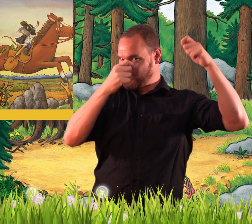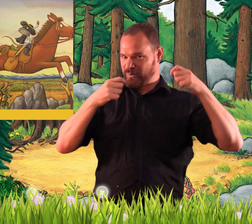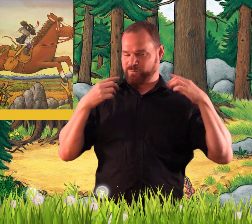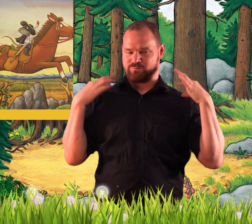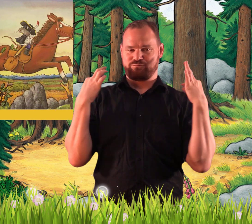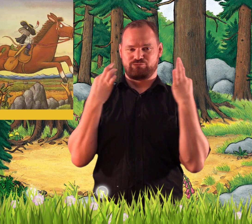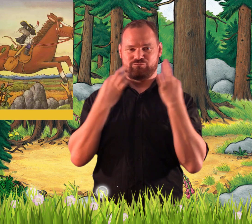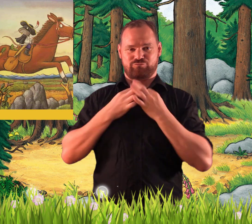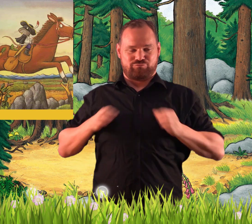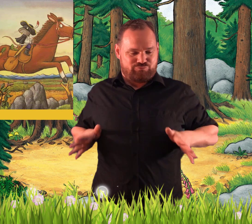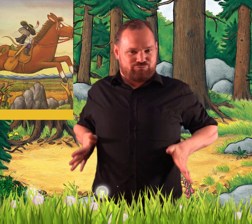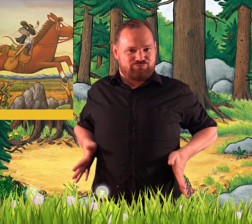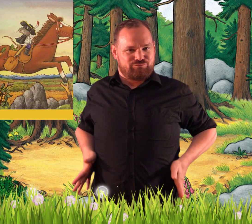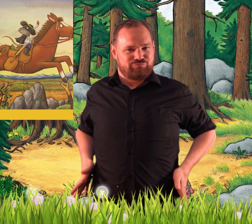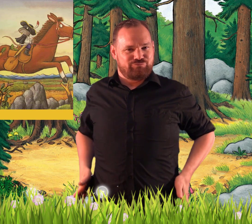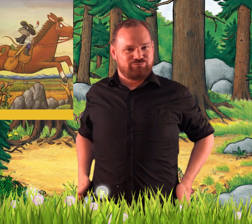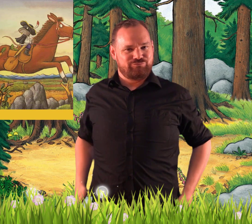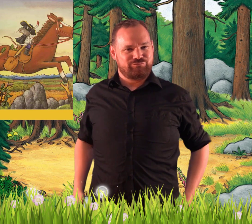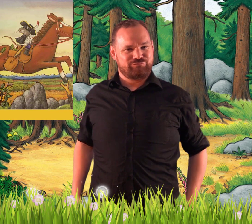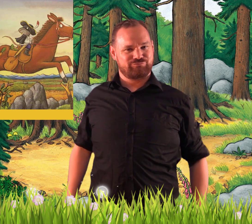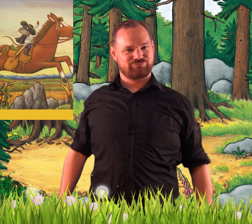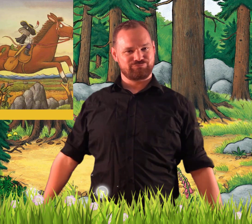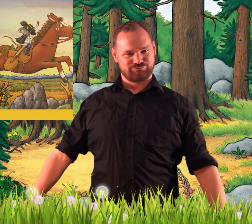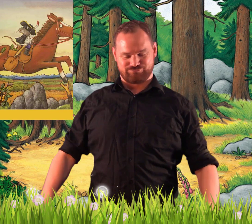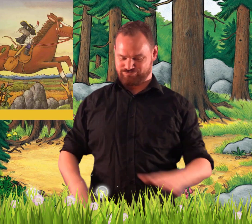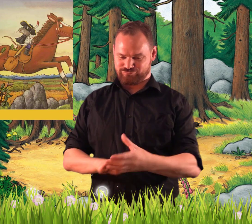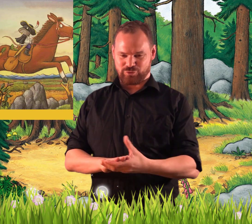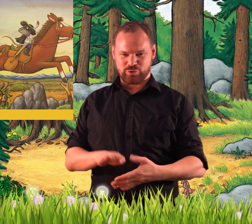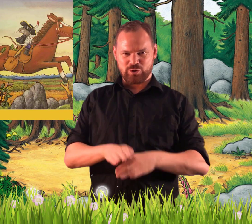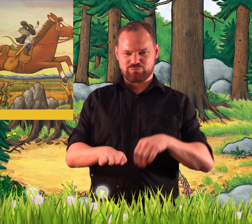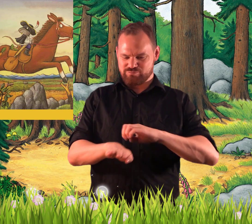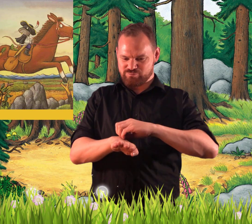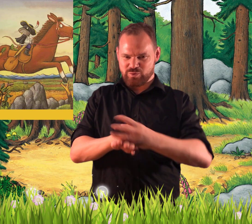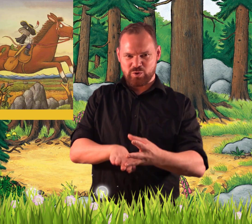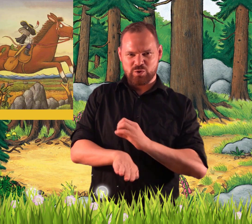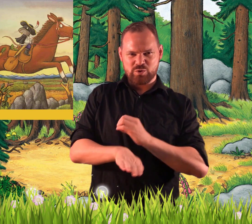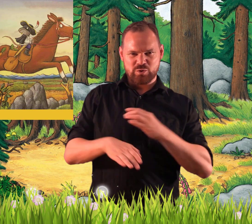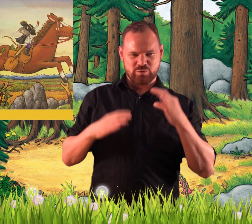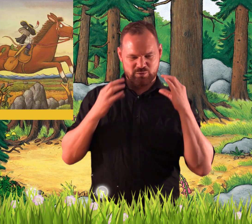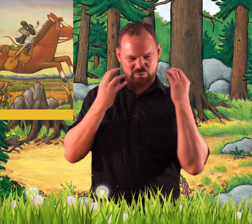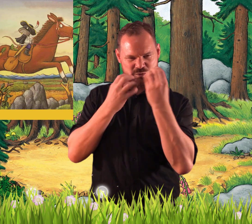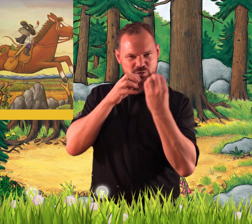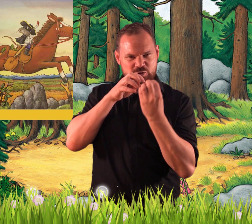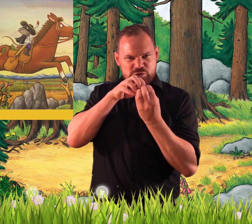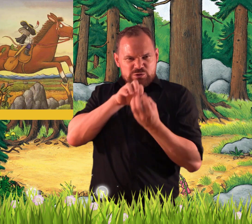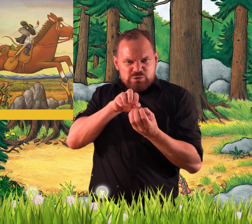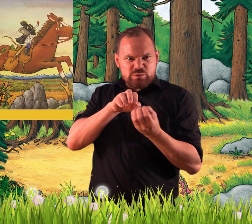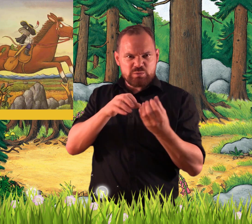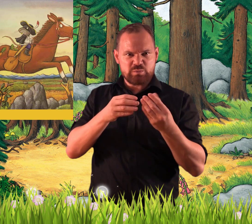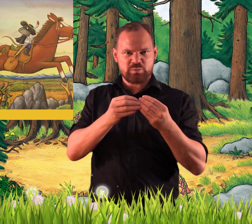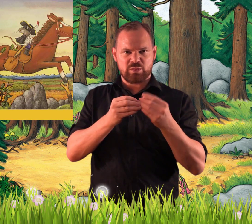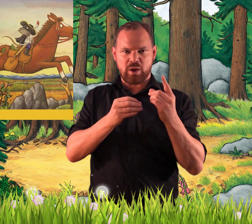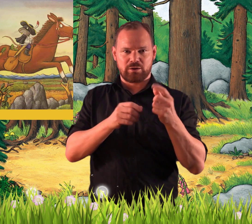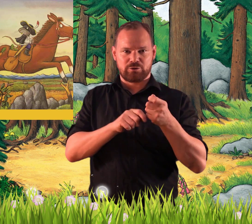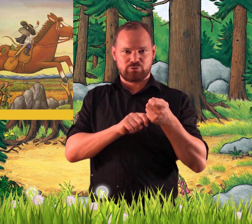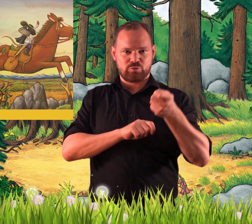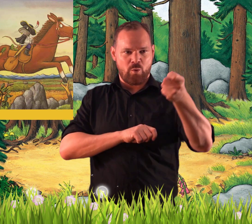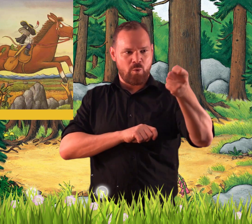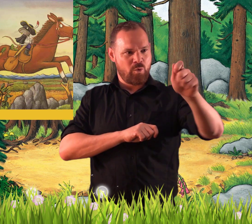face, and a thick black cape. He also has boots that fold at the top, complete with a